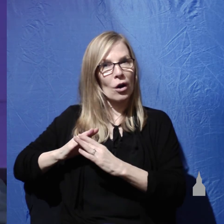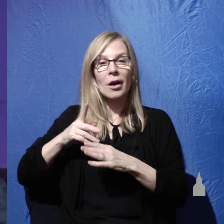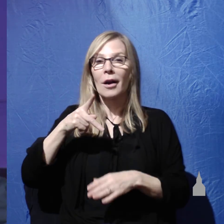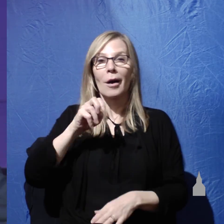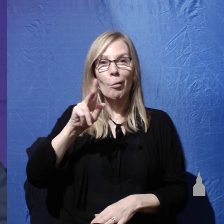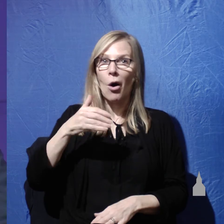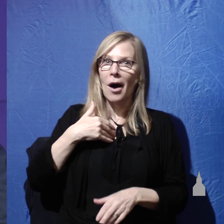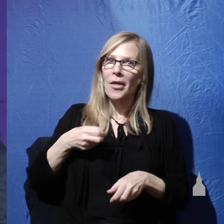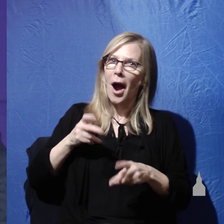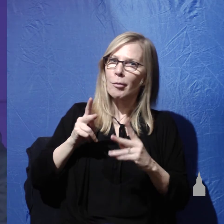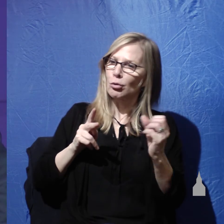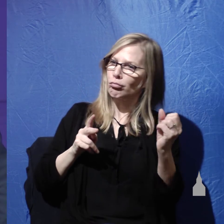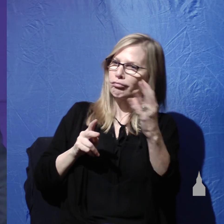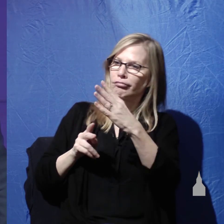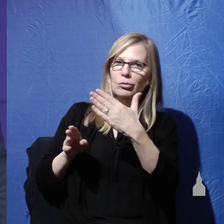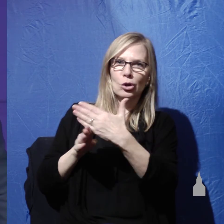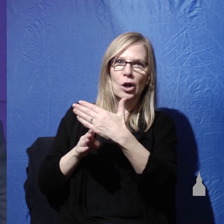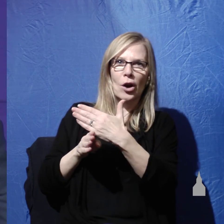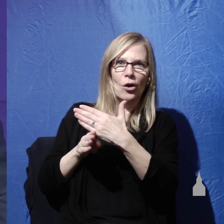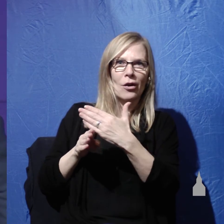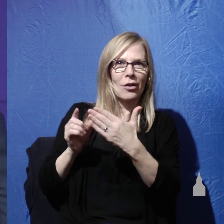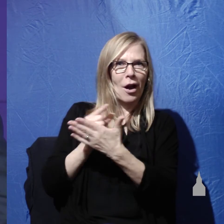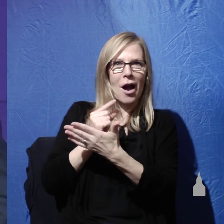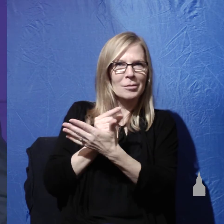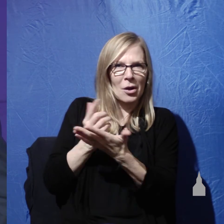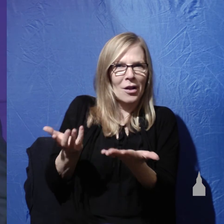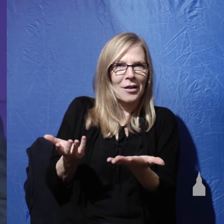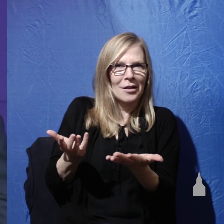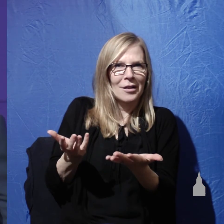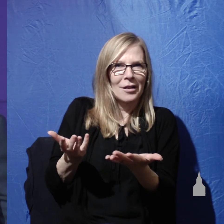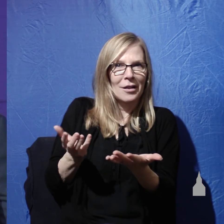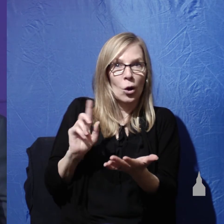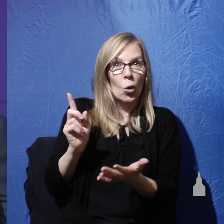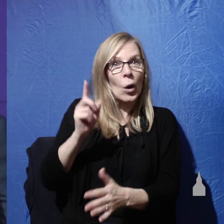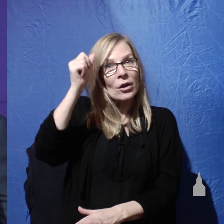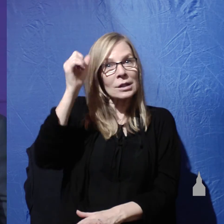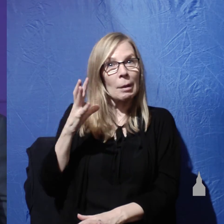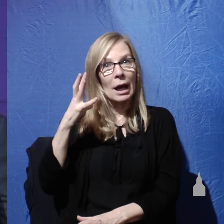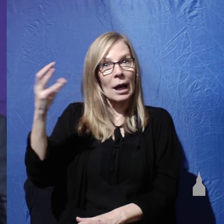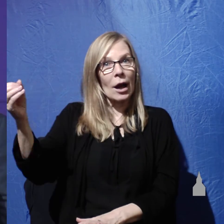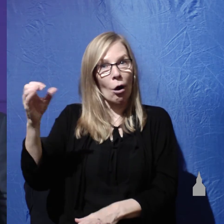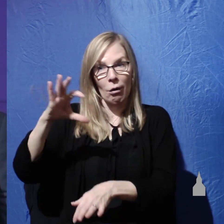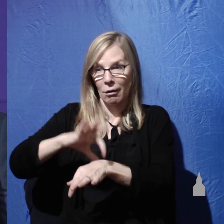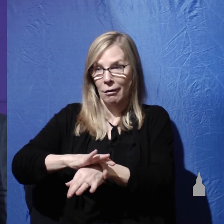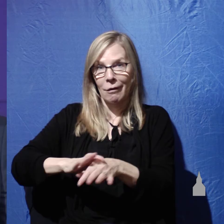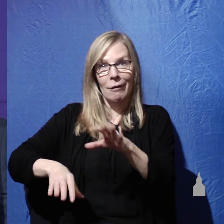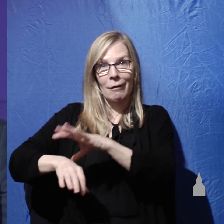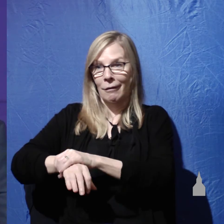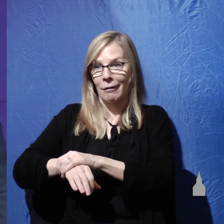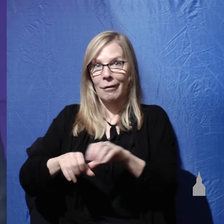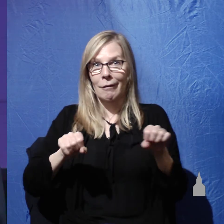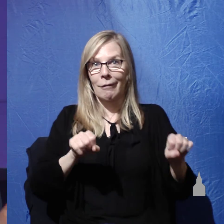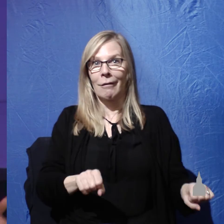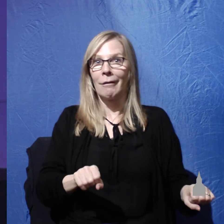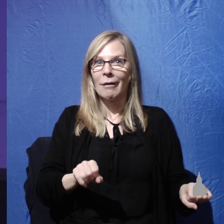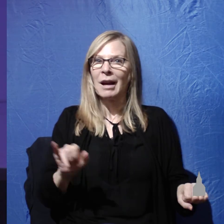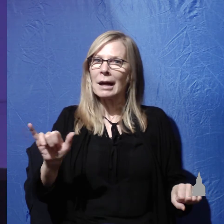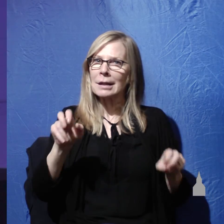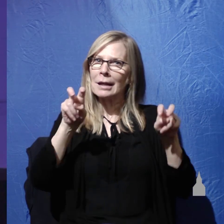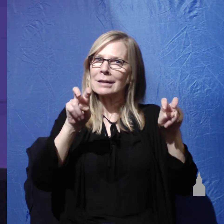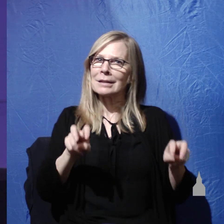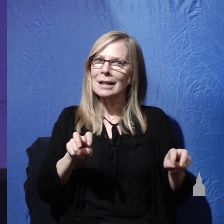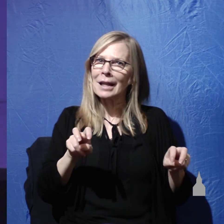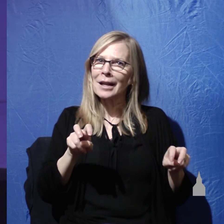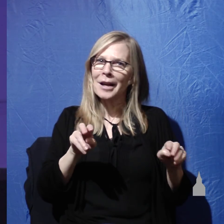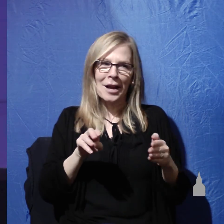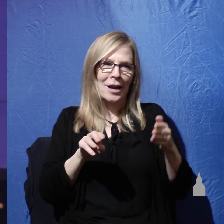the opportunity to share the gospel with that man. I mean, where's the man going to go? It's like sitting next to someone on a full airplane